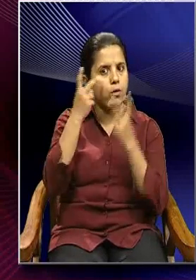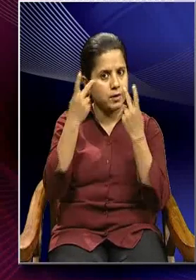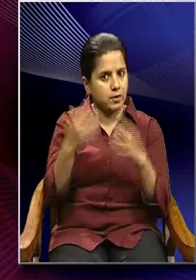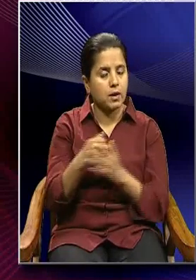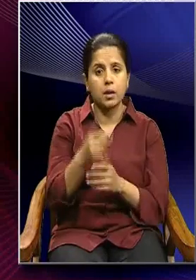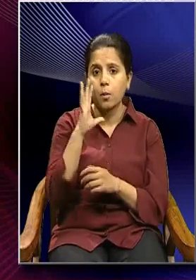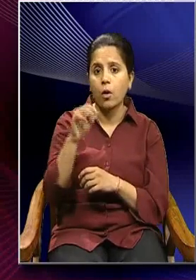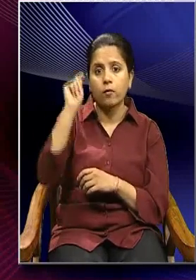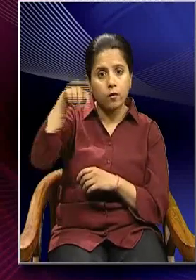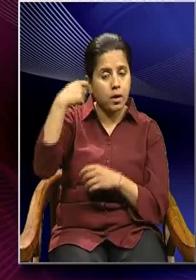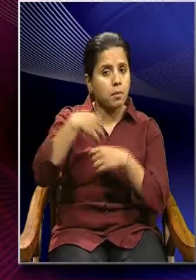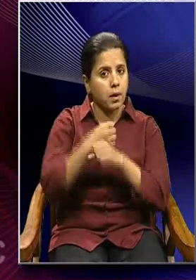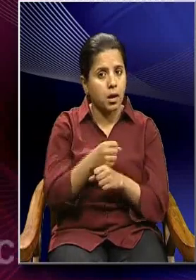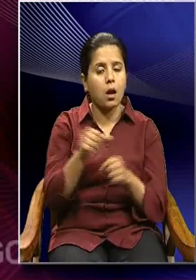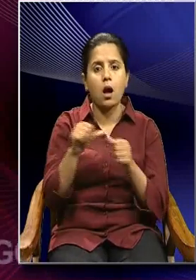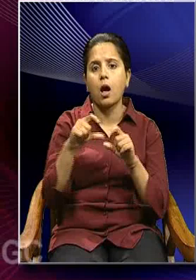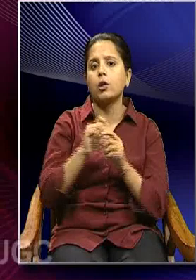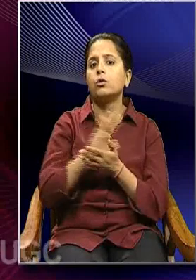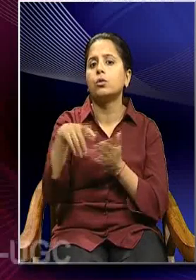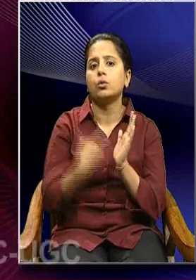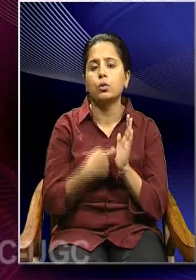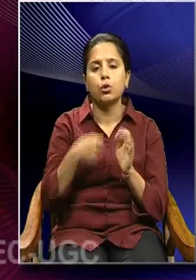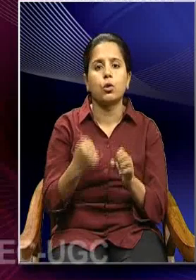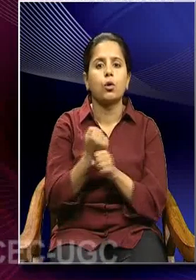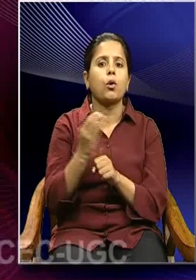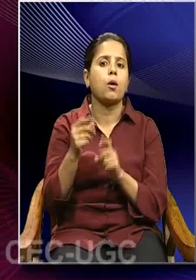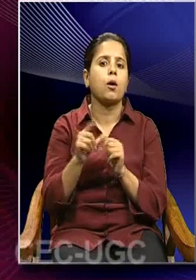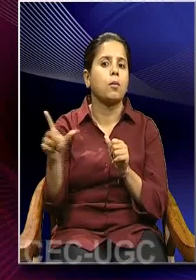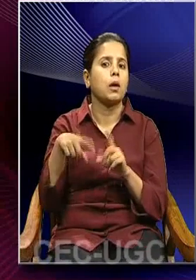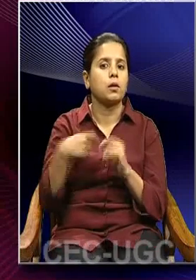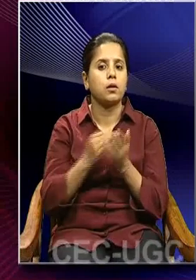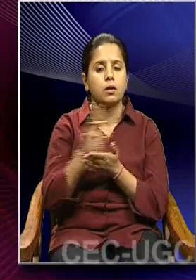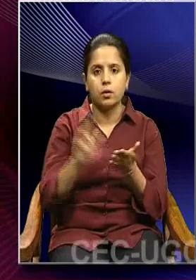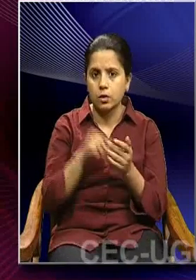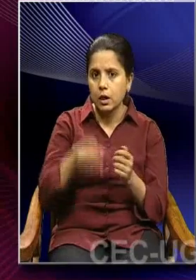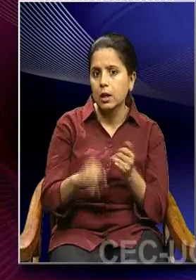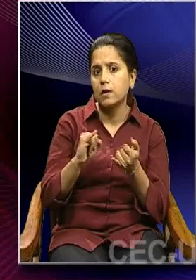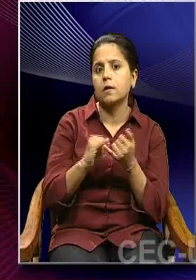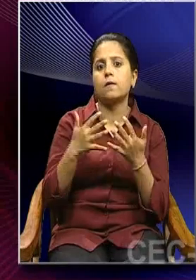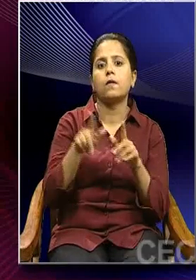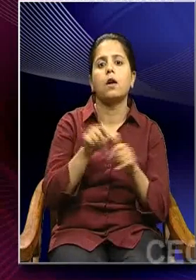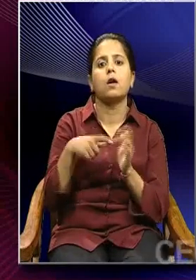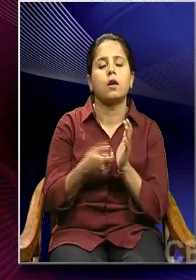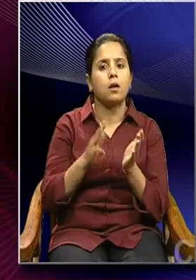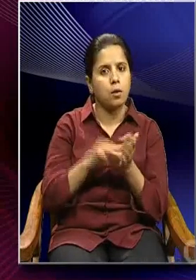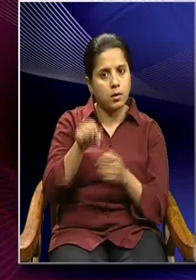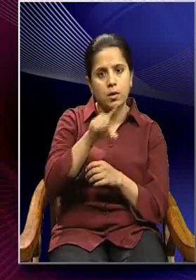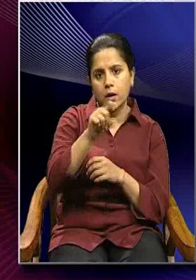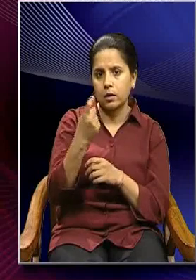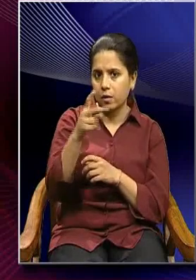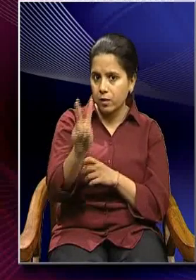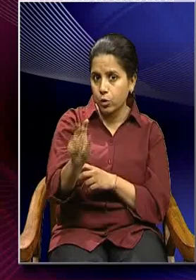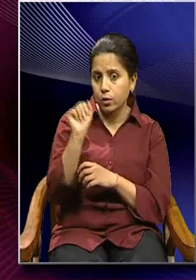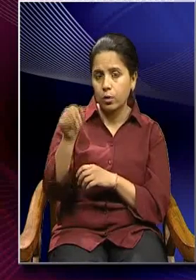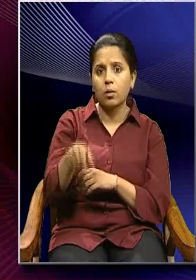important filmmakers, with Adur Gopalakrishnan through his first film Swayamvaram in 1972, and the way